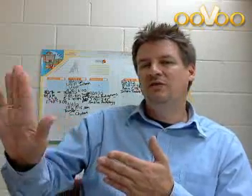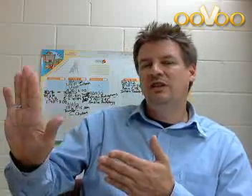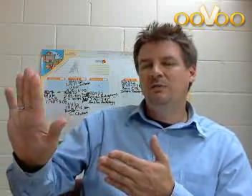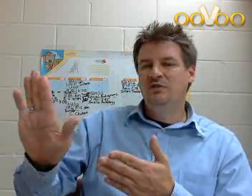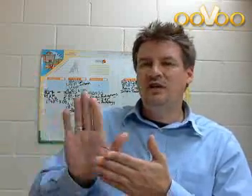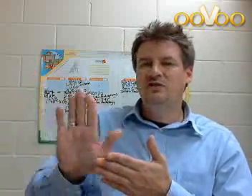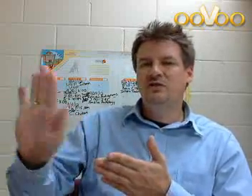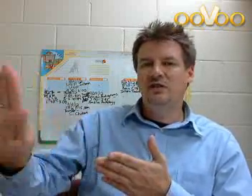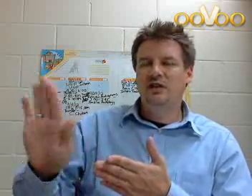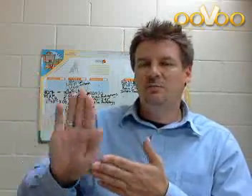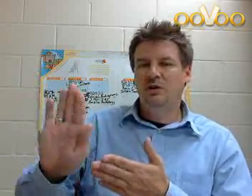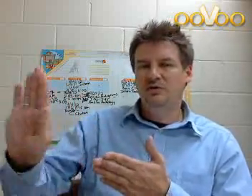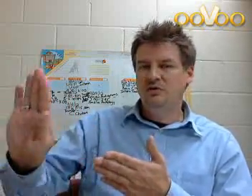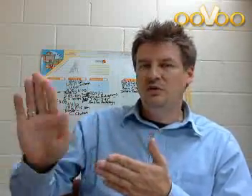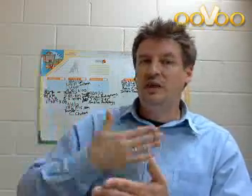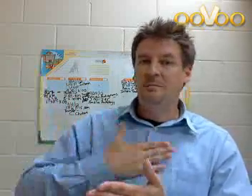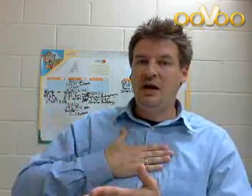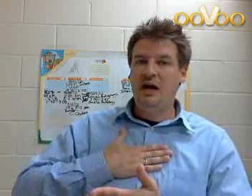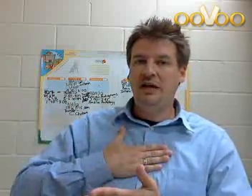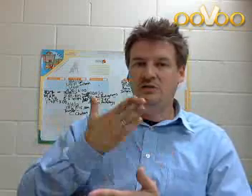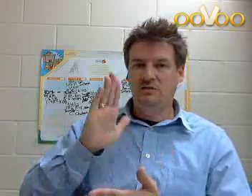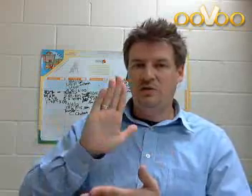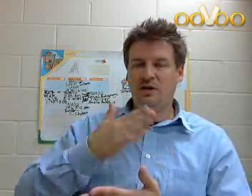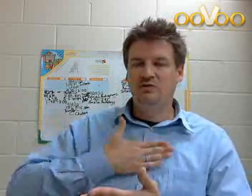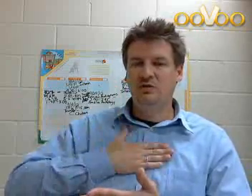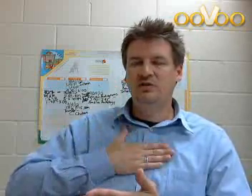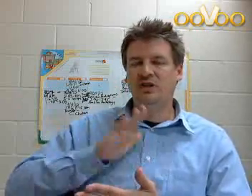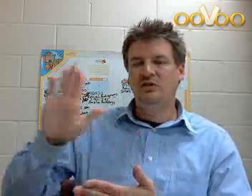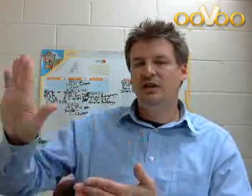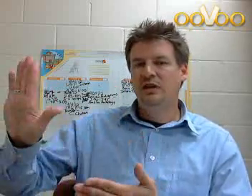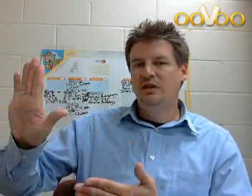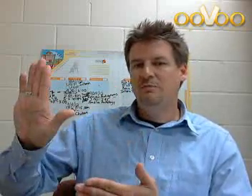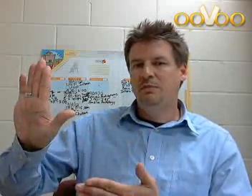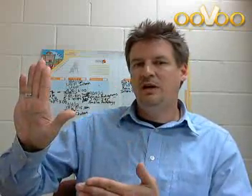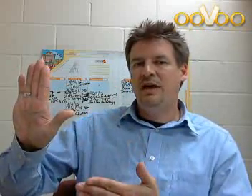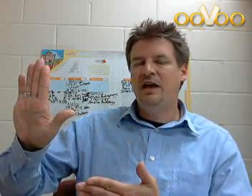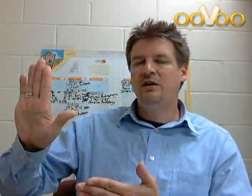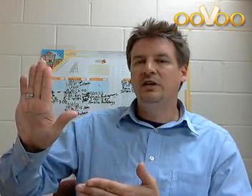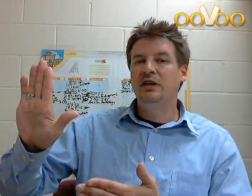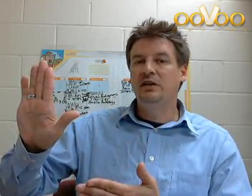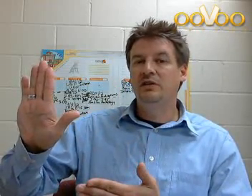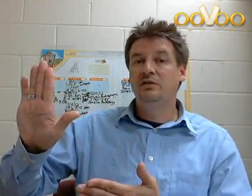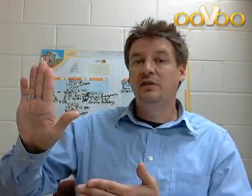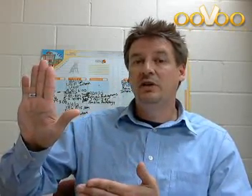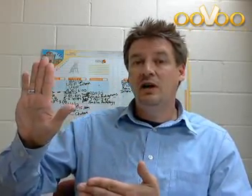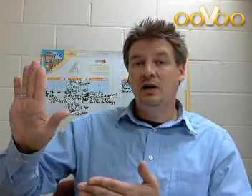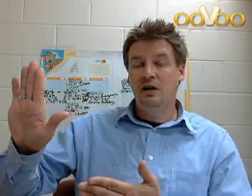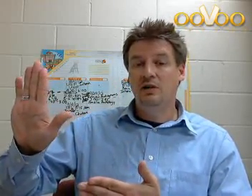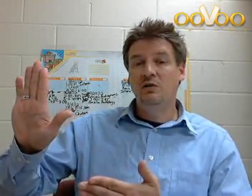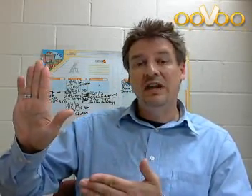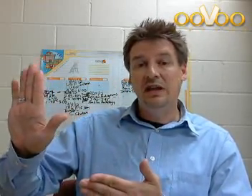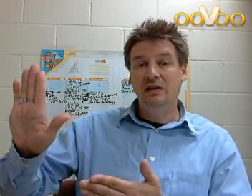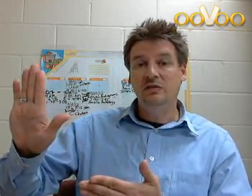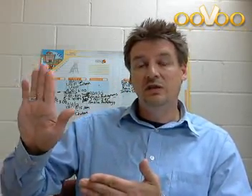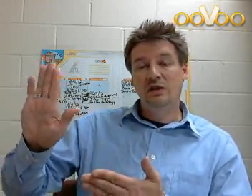that possession to the other person. So it's like my is your palm towards yourself, palm out is her or his.